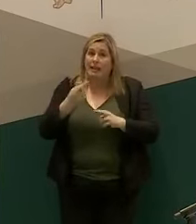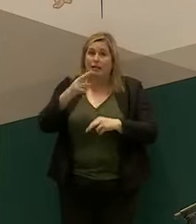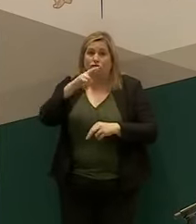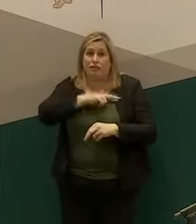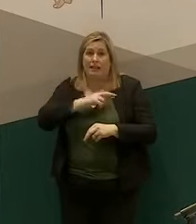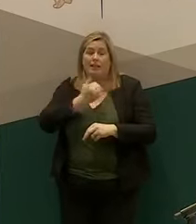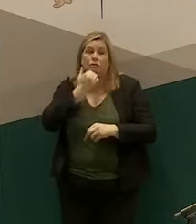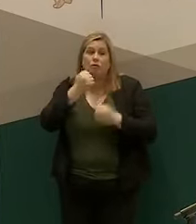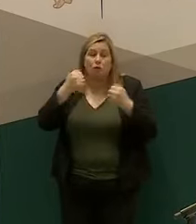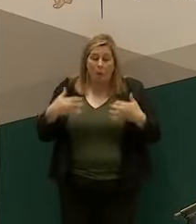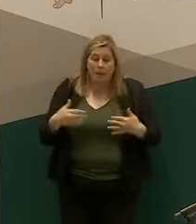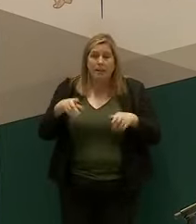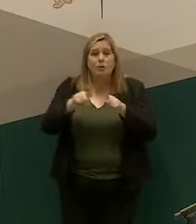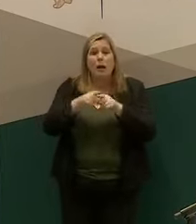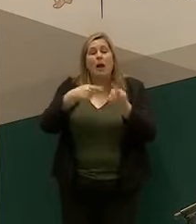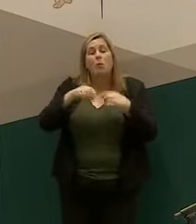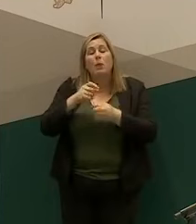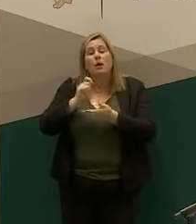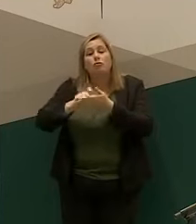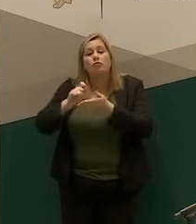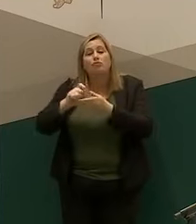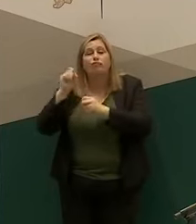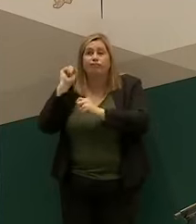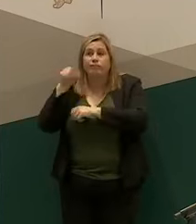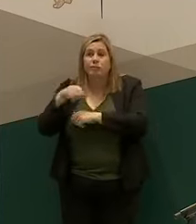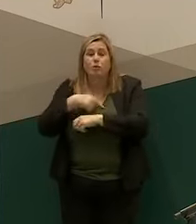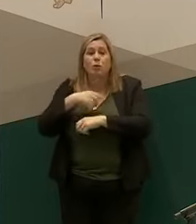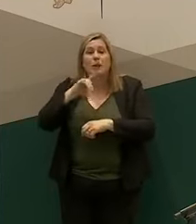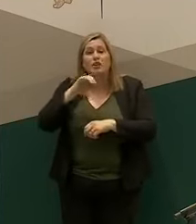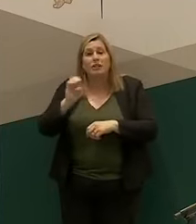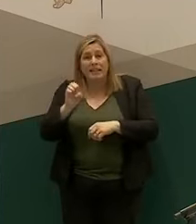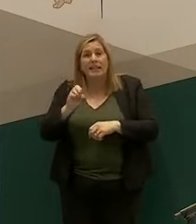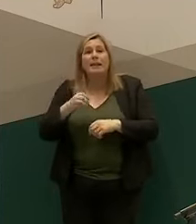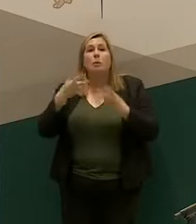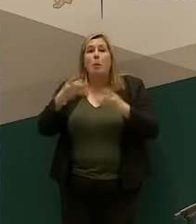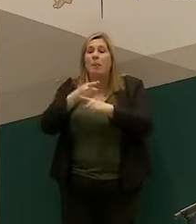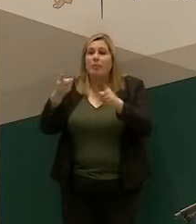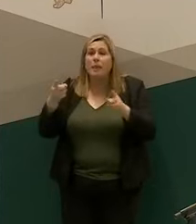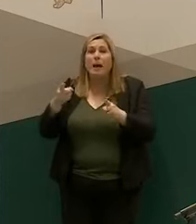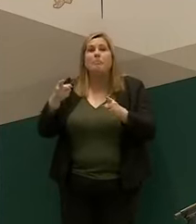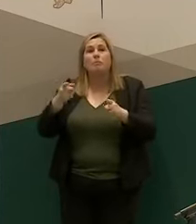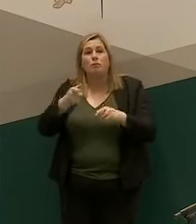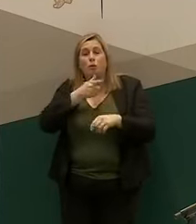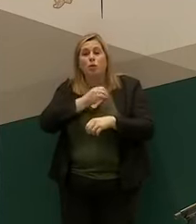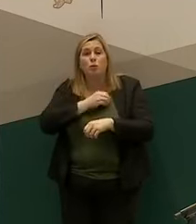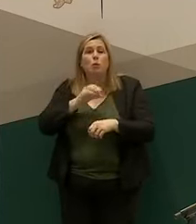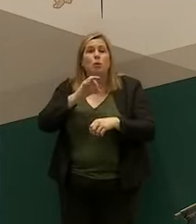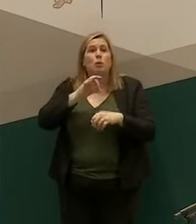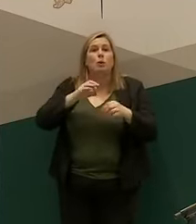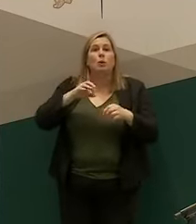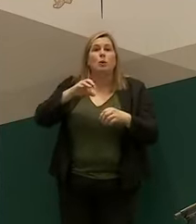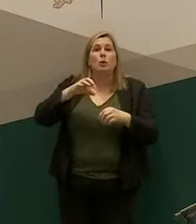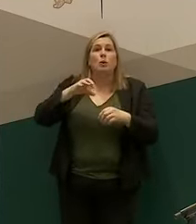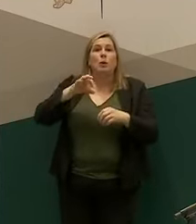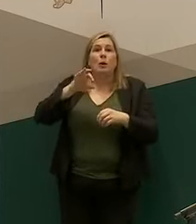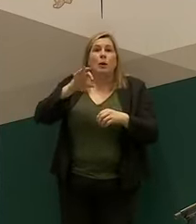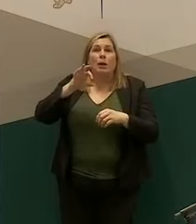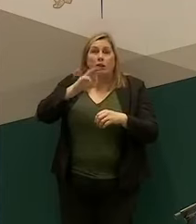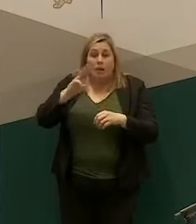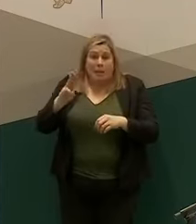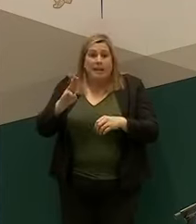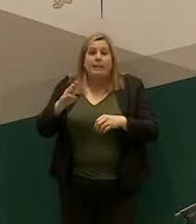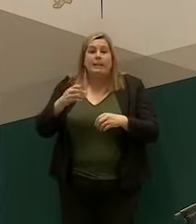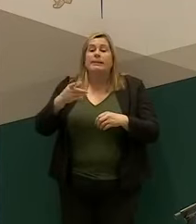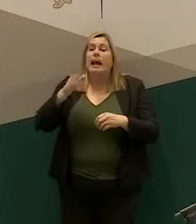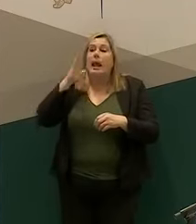to clinicians to do two things. Again, raise with clinicians the importance of reporting and notifying deaths that could be related to